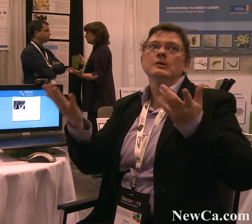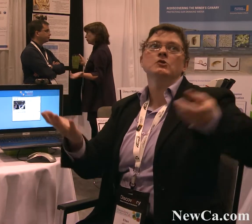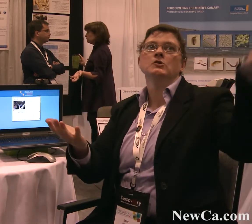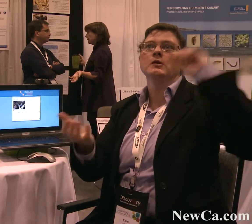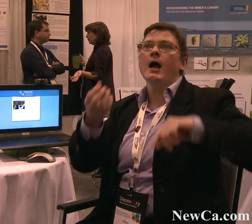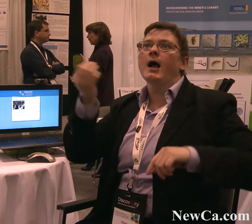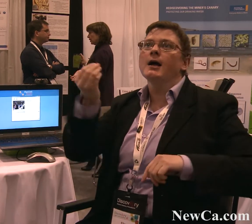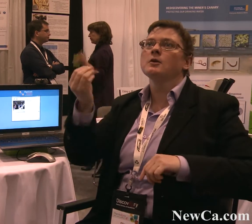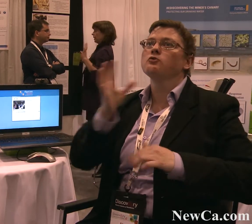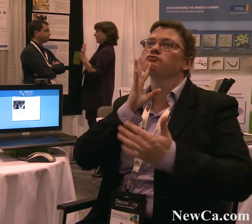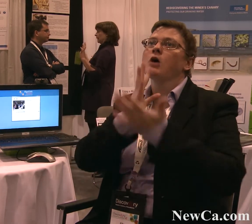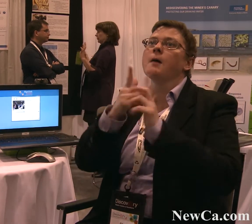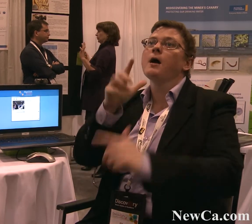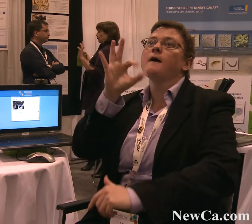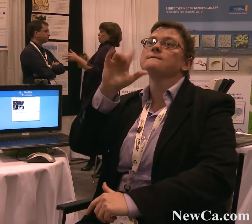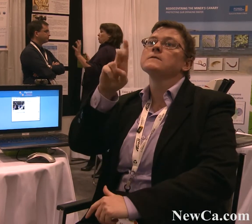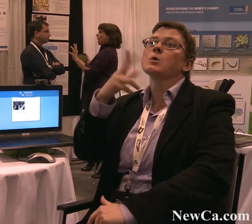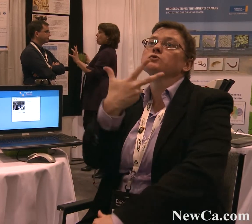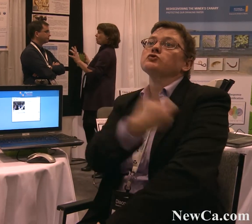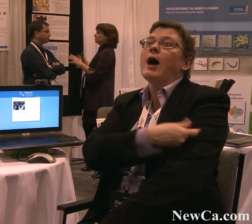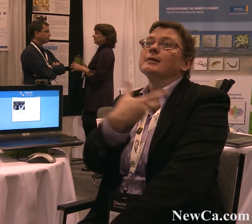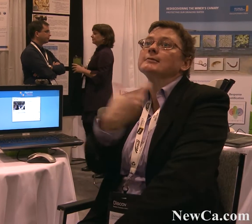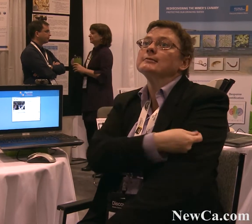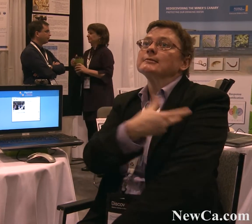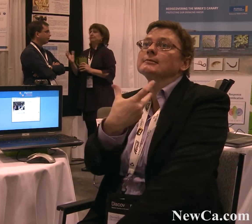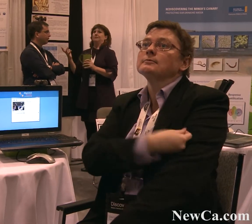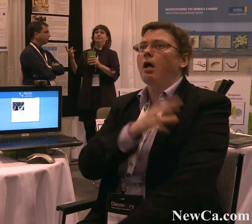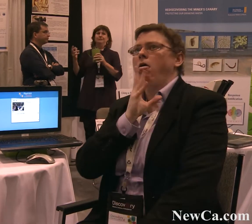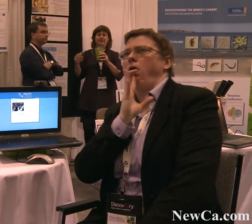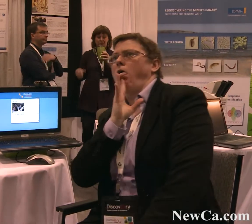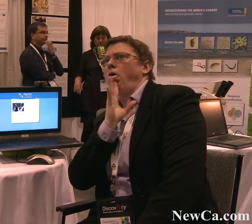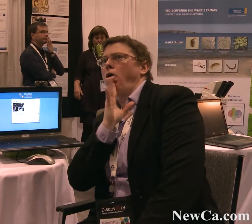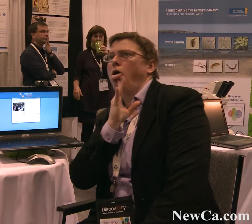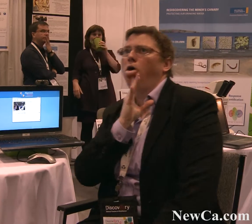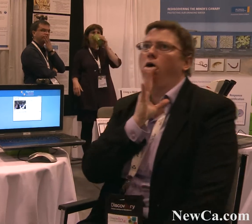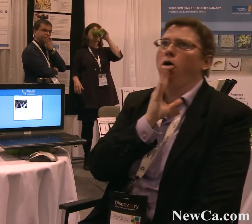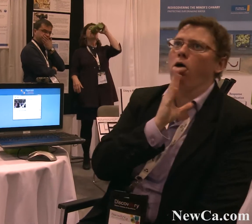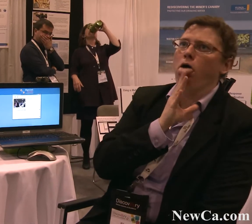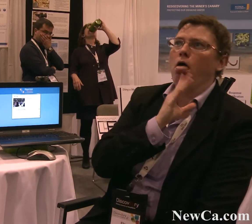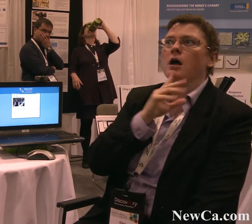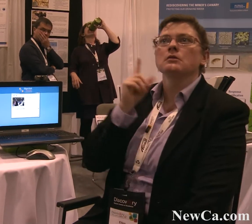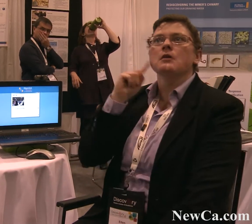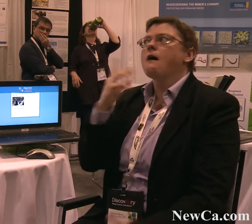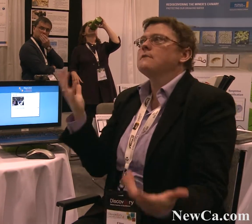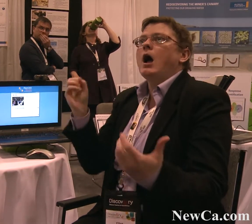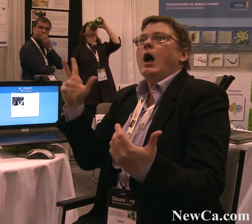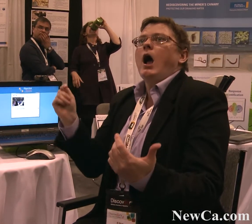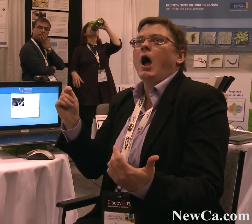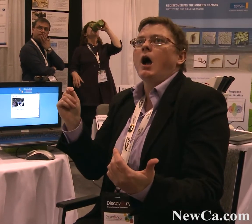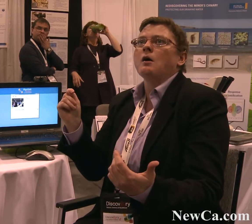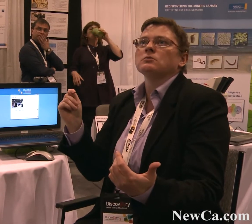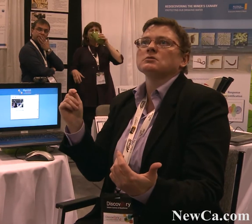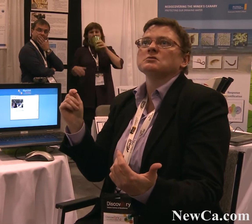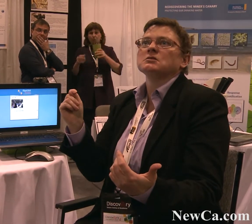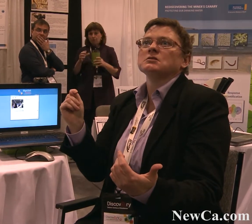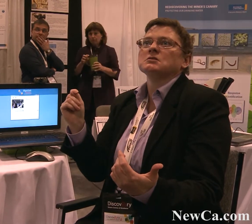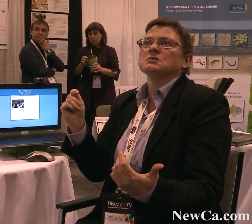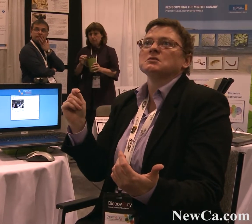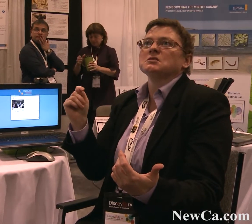This software has lots of applications. For example, public service announcements that the government puts out on maybe flu